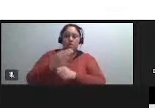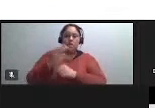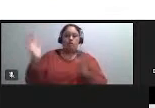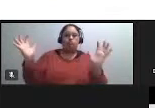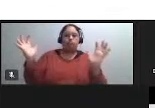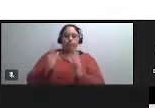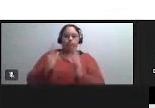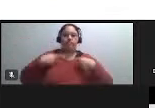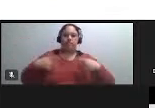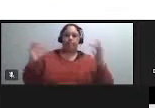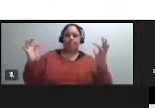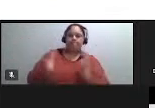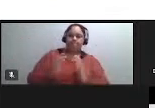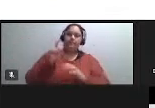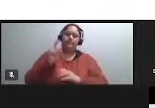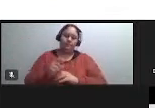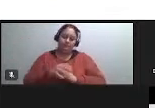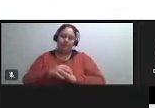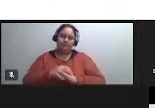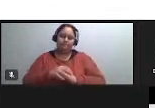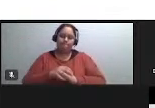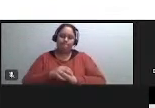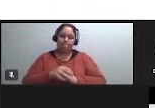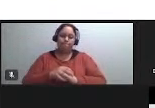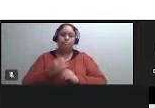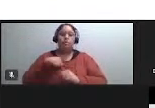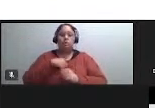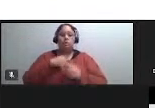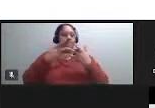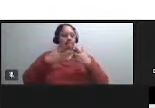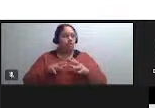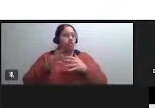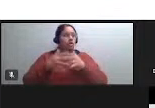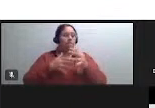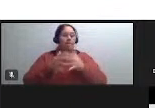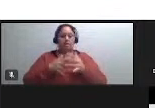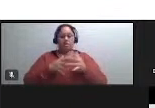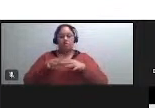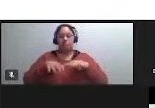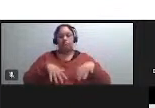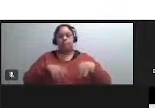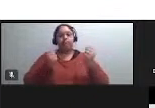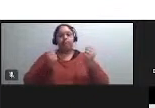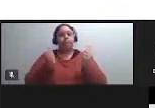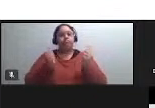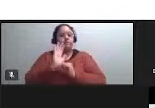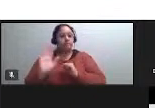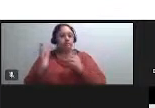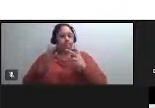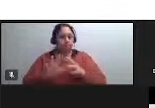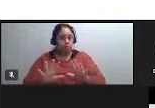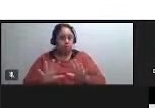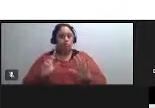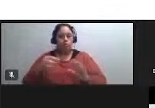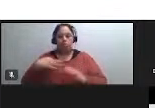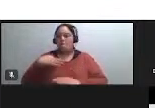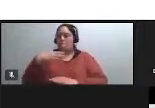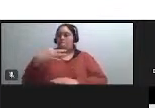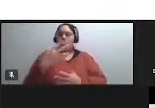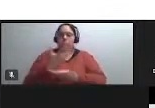convene physically. So we have taken the matter up with them as a matter of